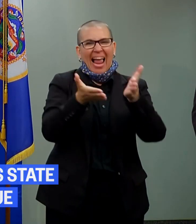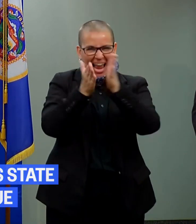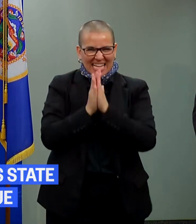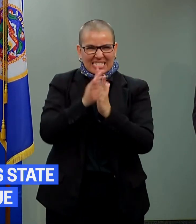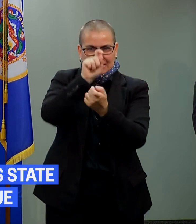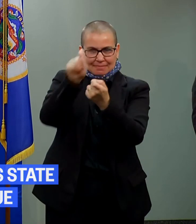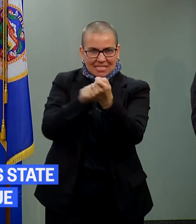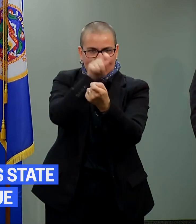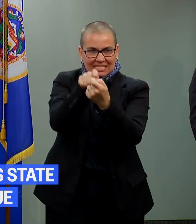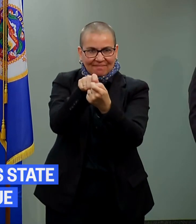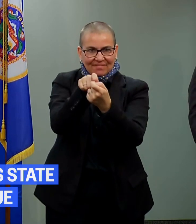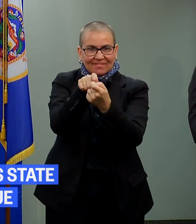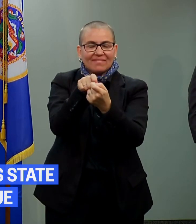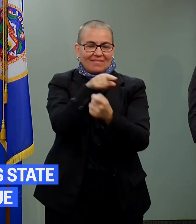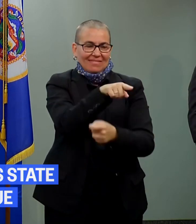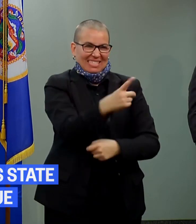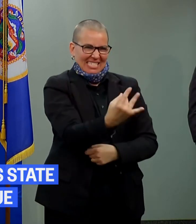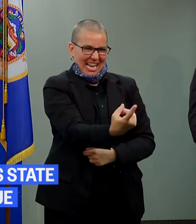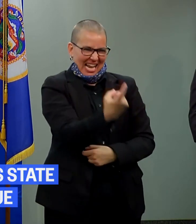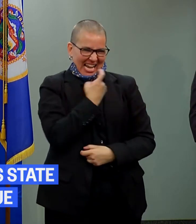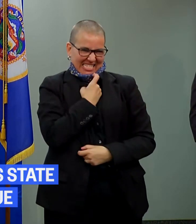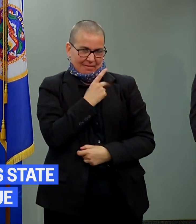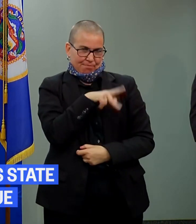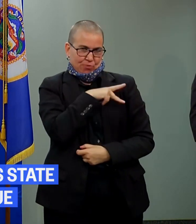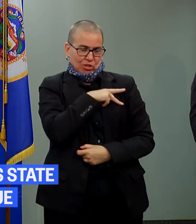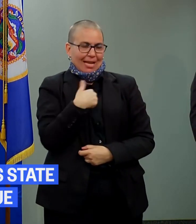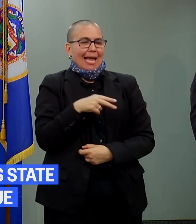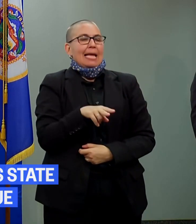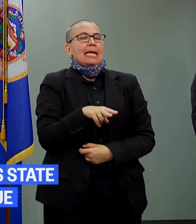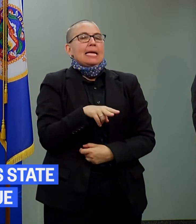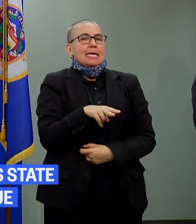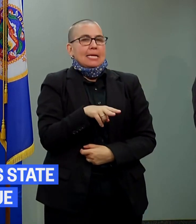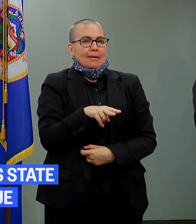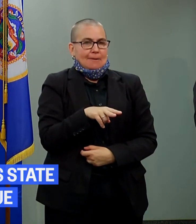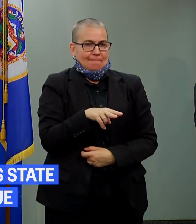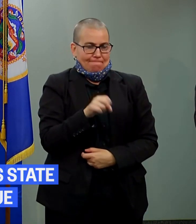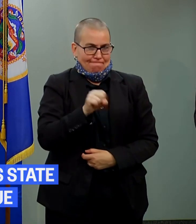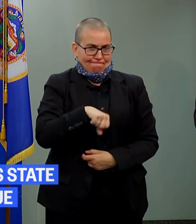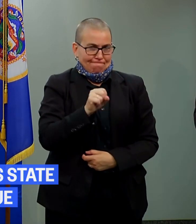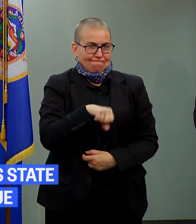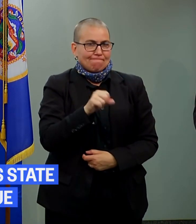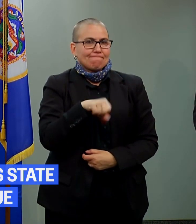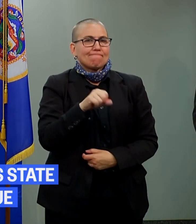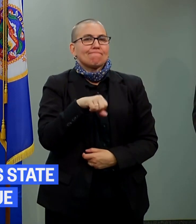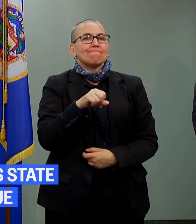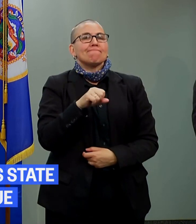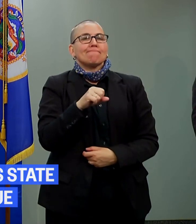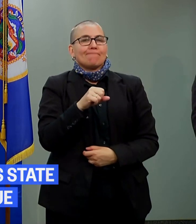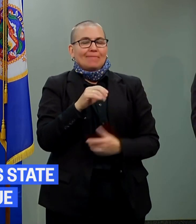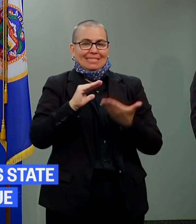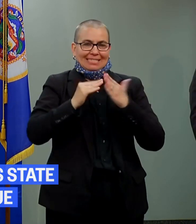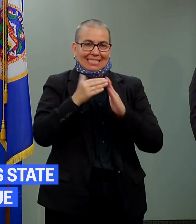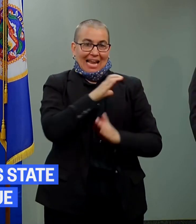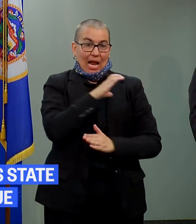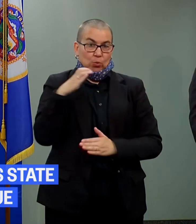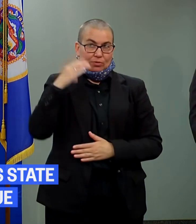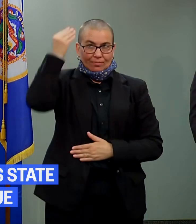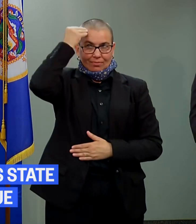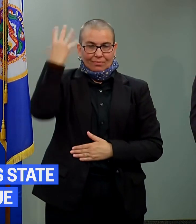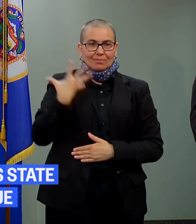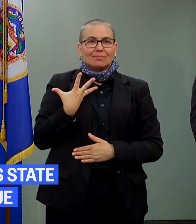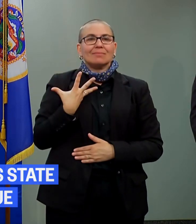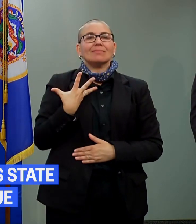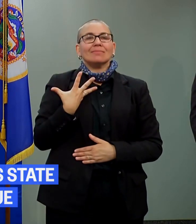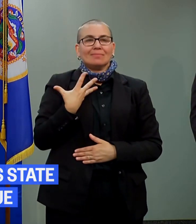so we have had that conversation, and I have received from the City Council and from legislators that request. I think it goes